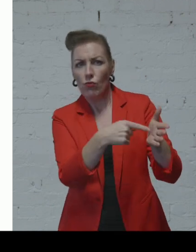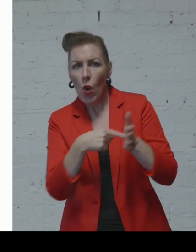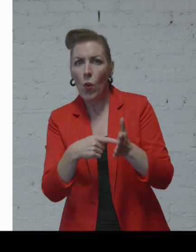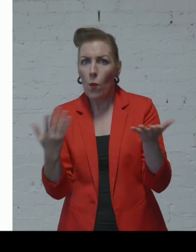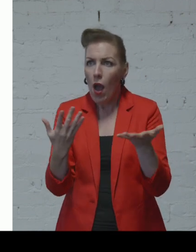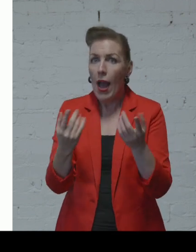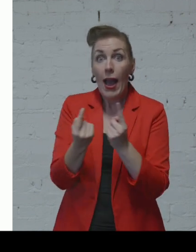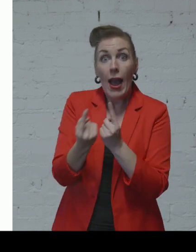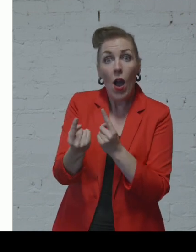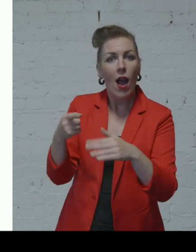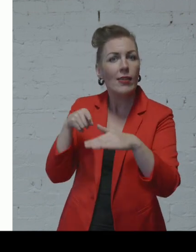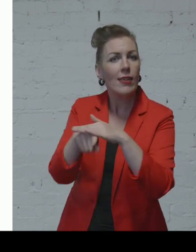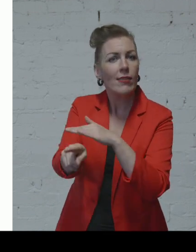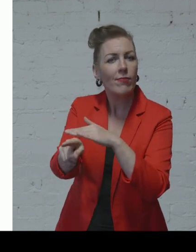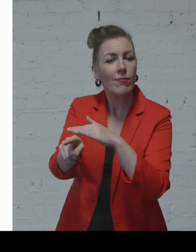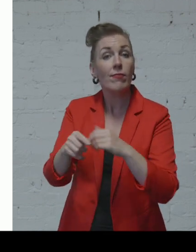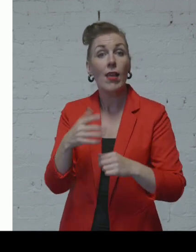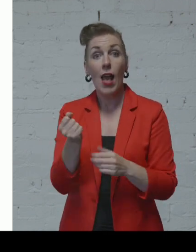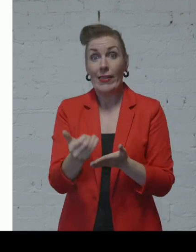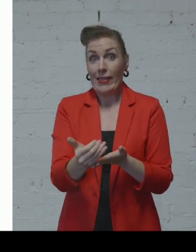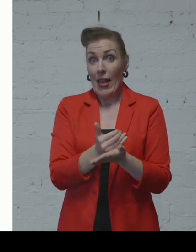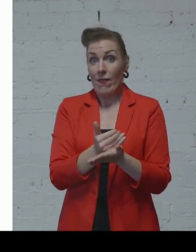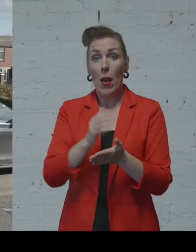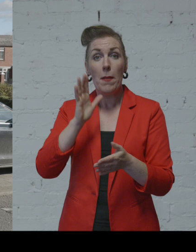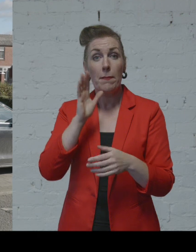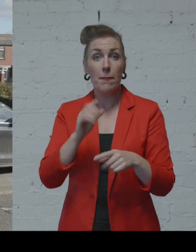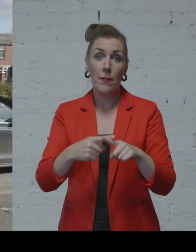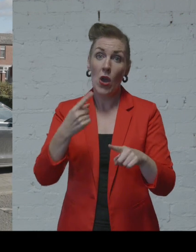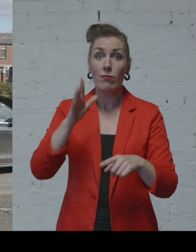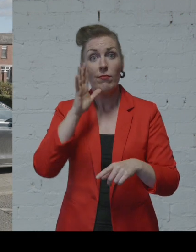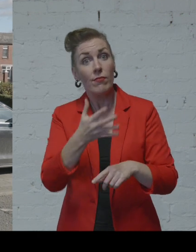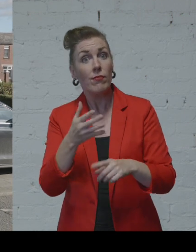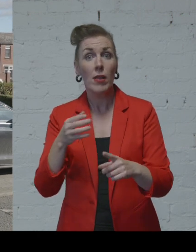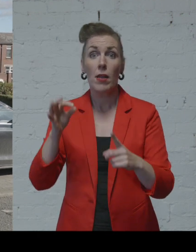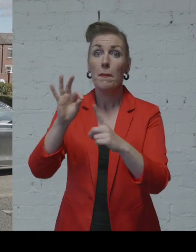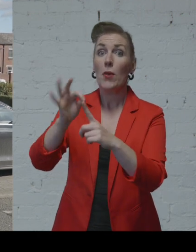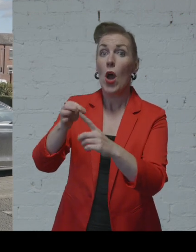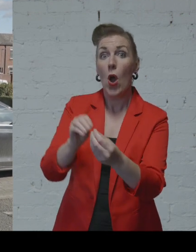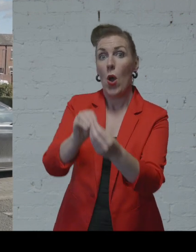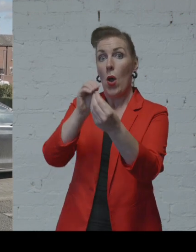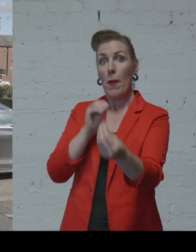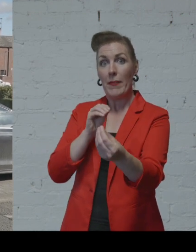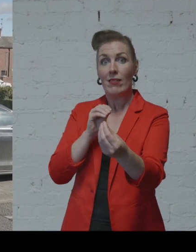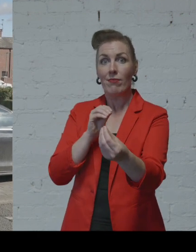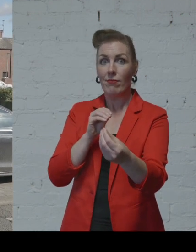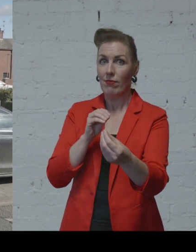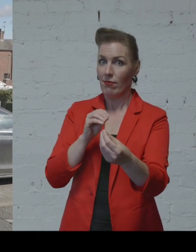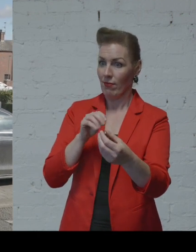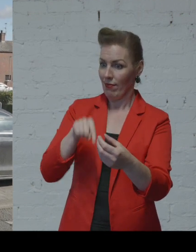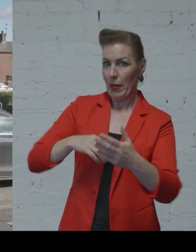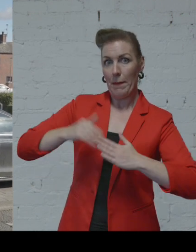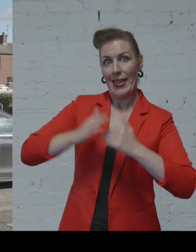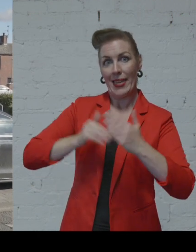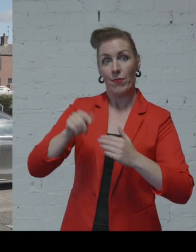Museum team members will direct you to the nearest available exit. There is a safe emergency assembly point directly opposite the entrance to the